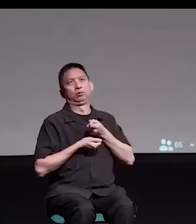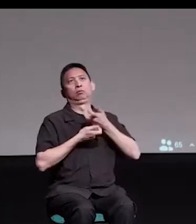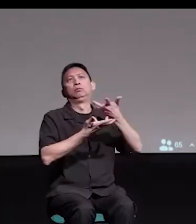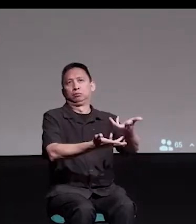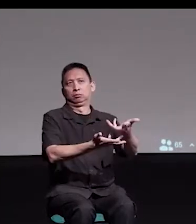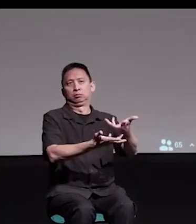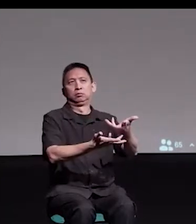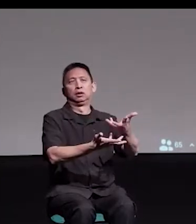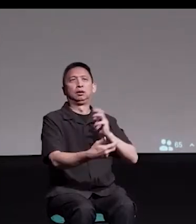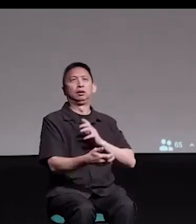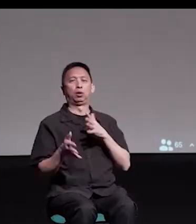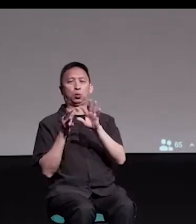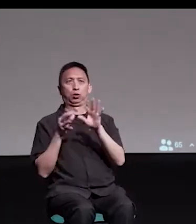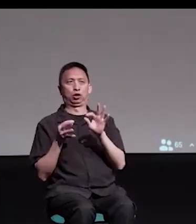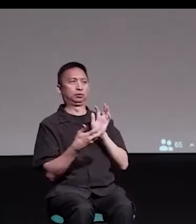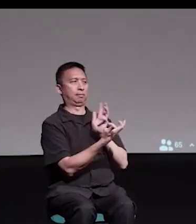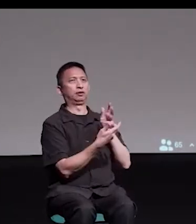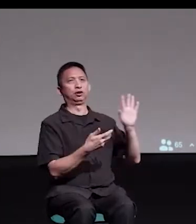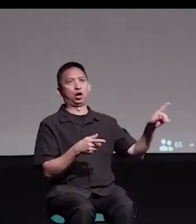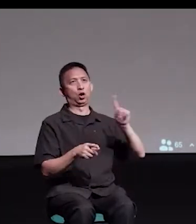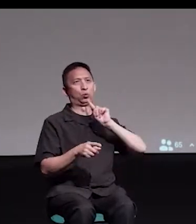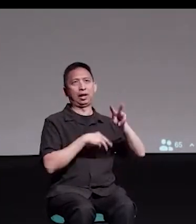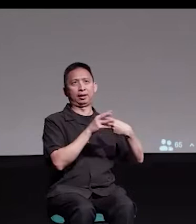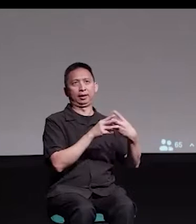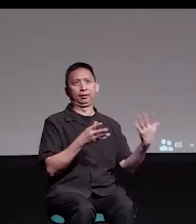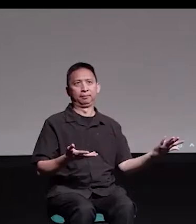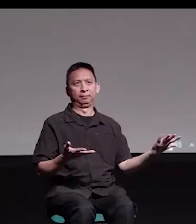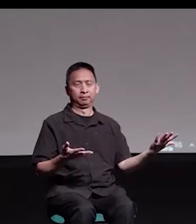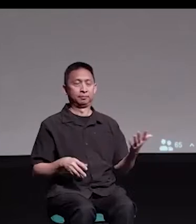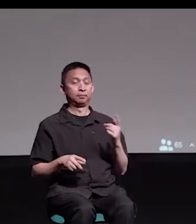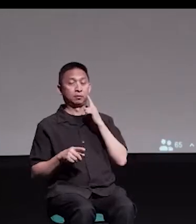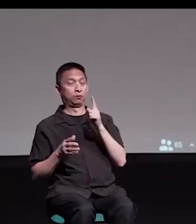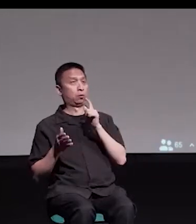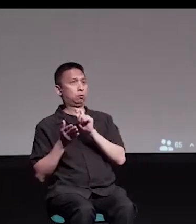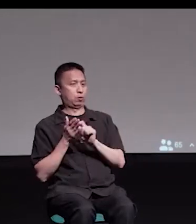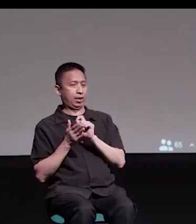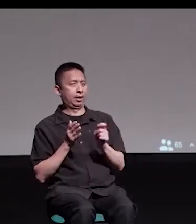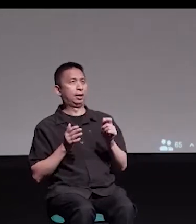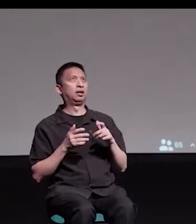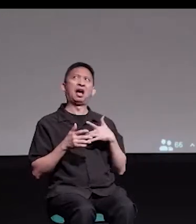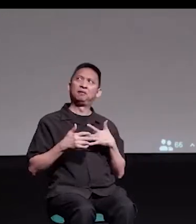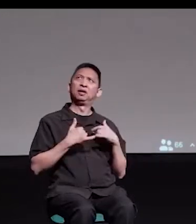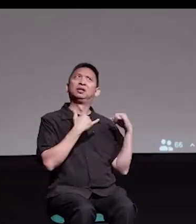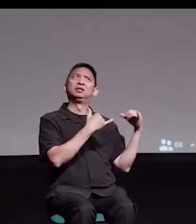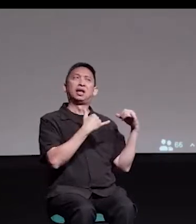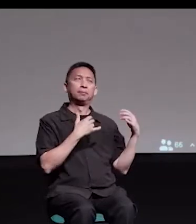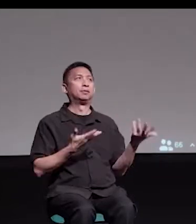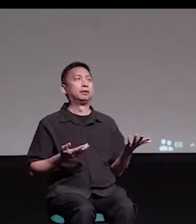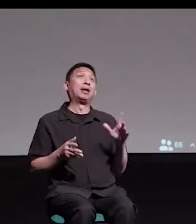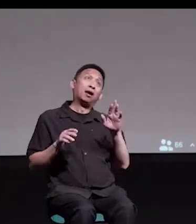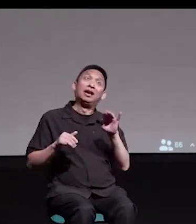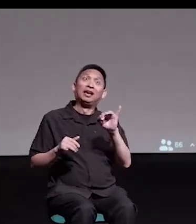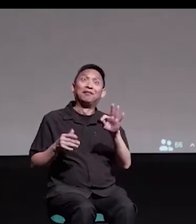in other ways that what I do resembles writing is that I think we very much, unless we are handed a